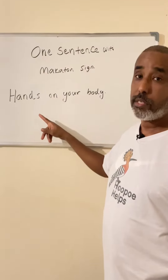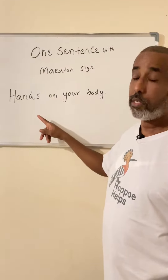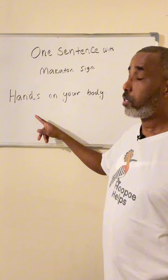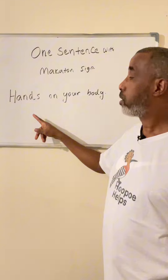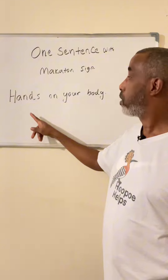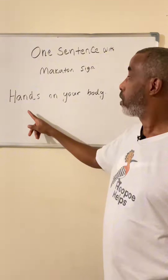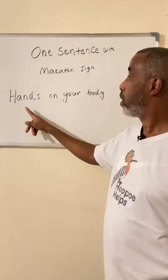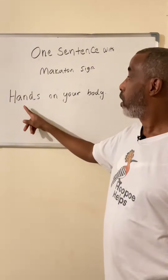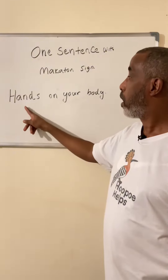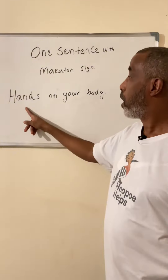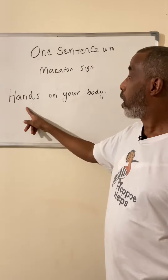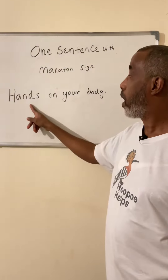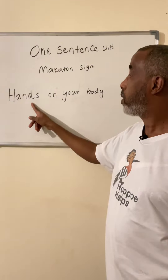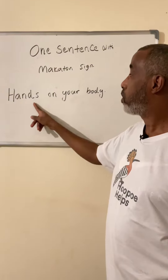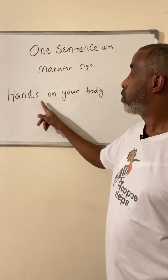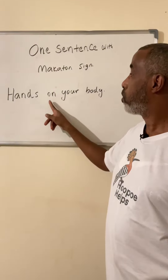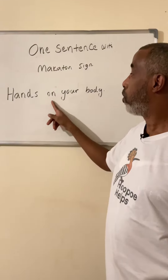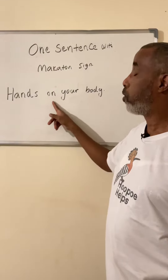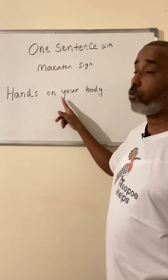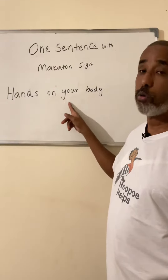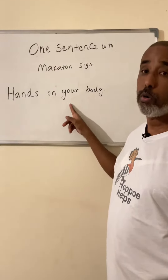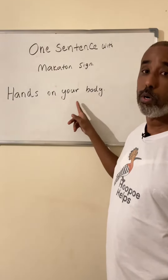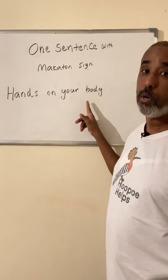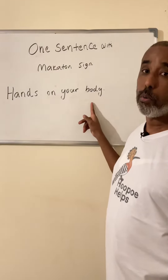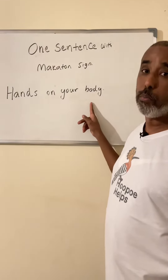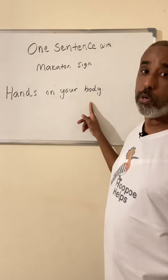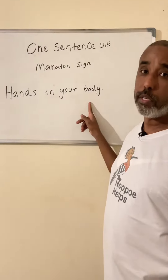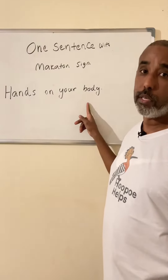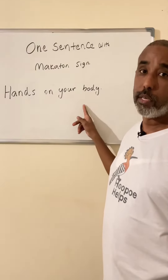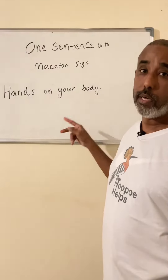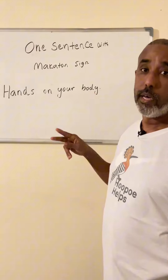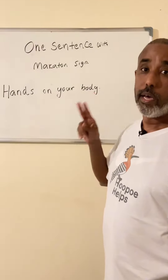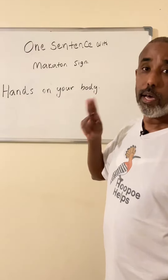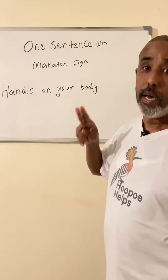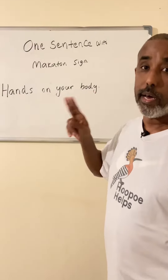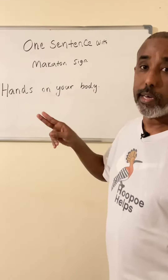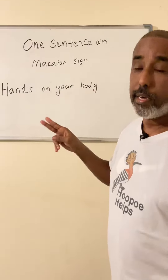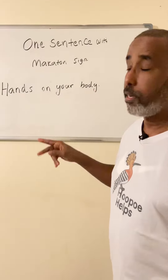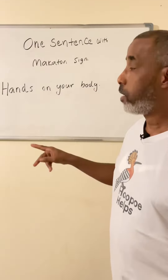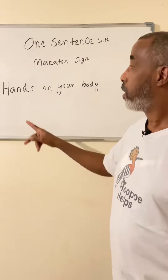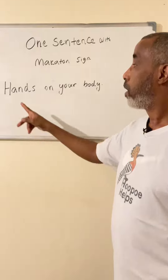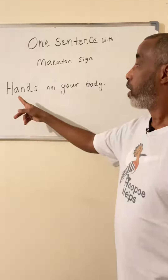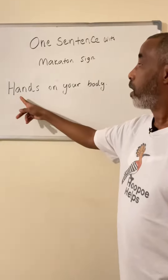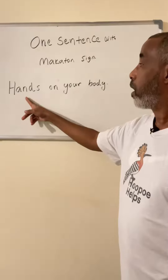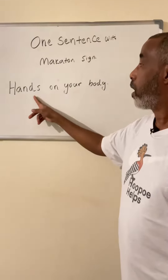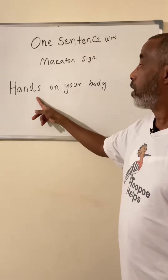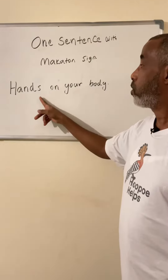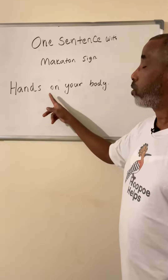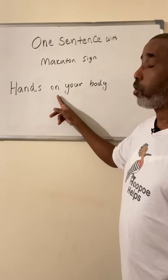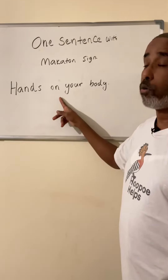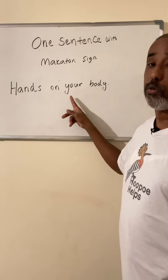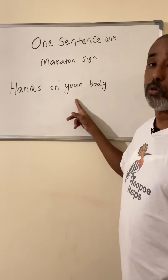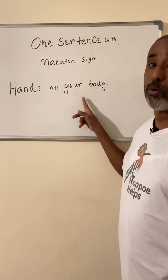is hands on your body. Again, hands on your